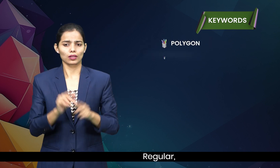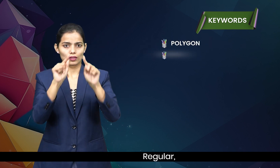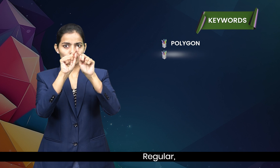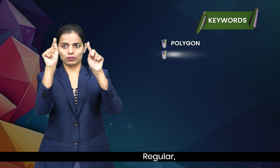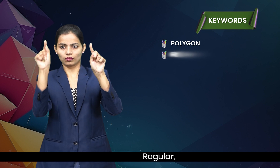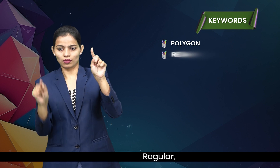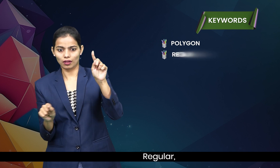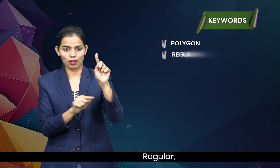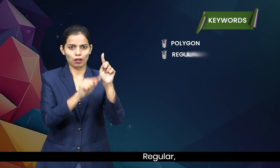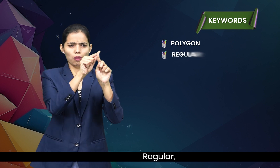regular,